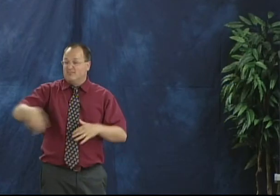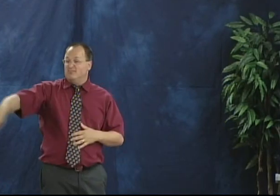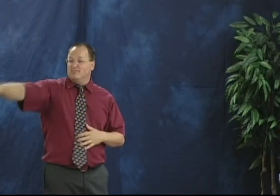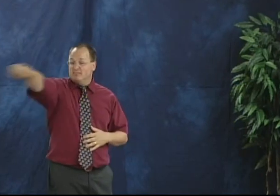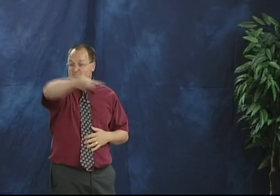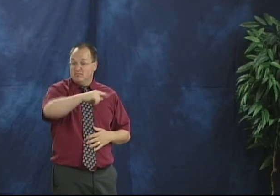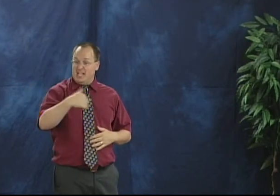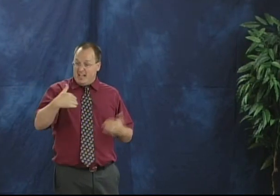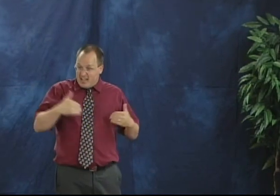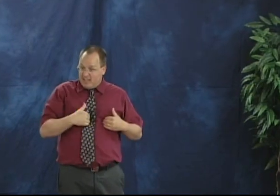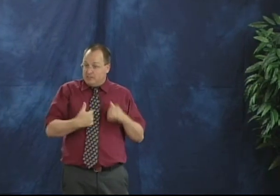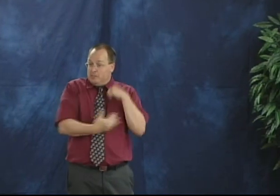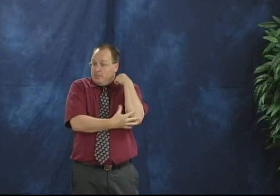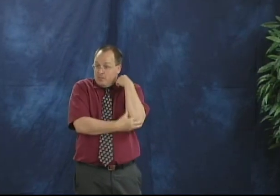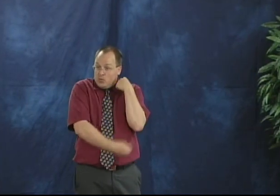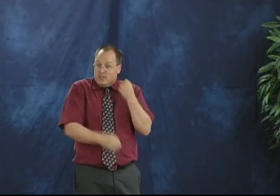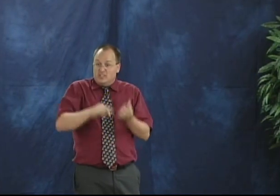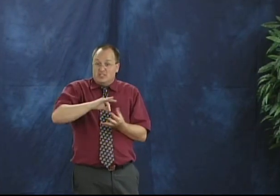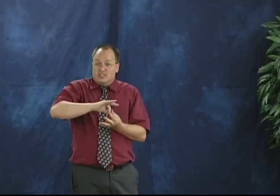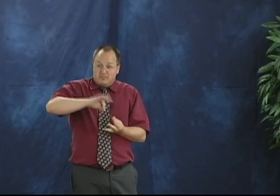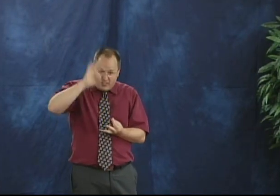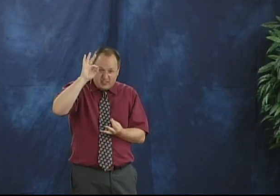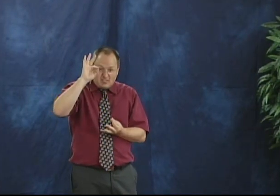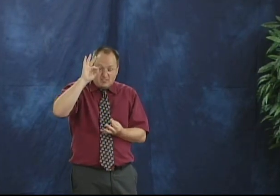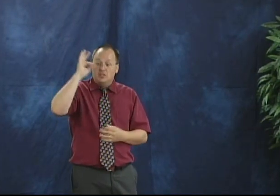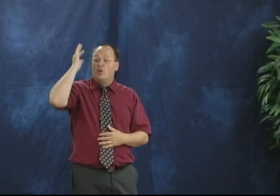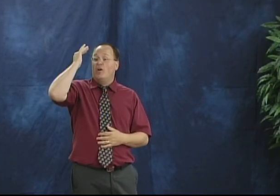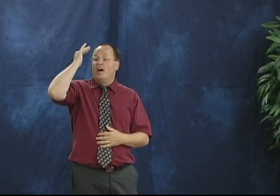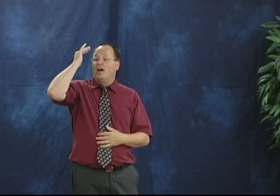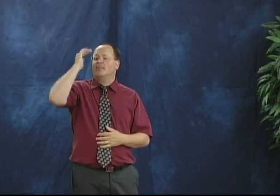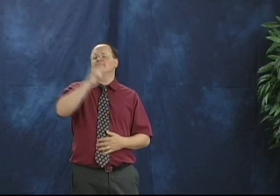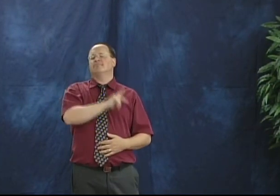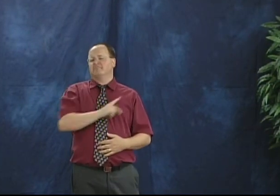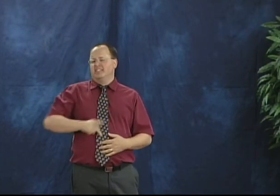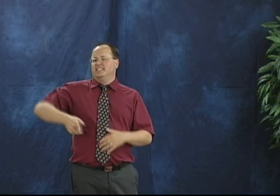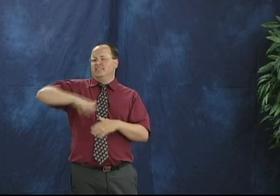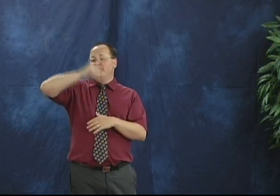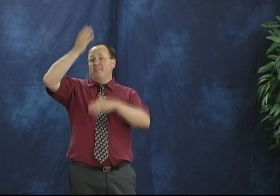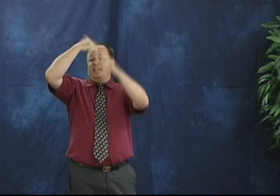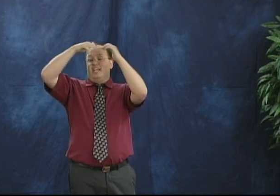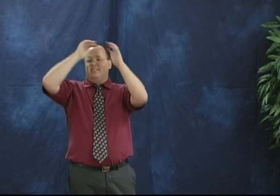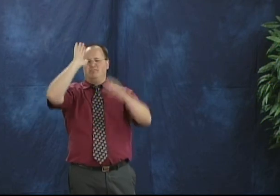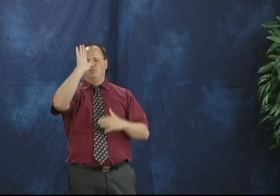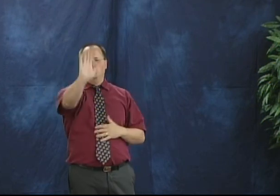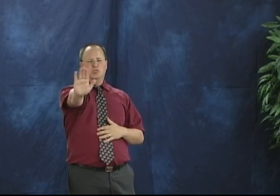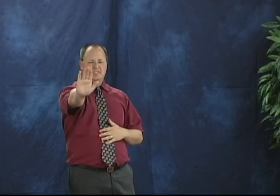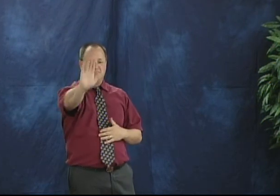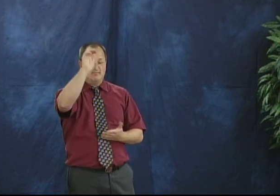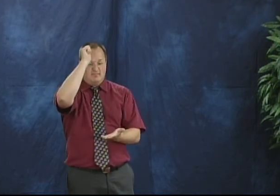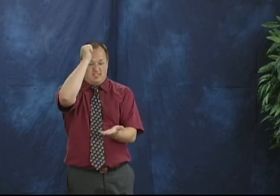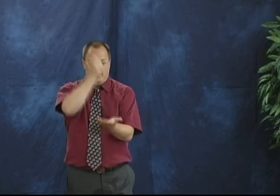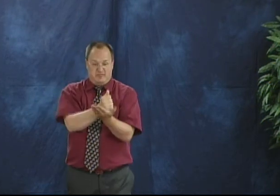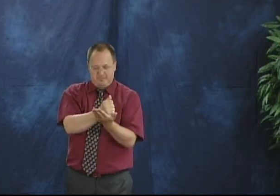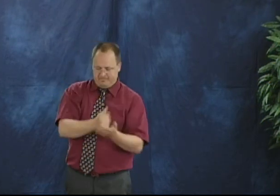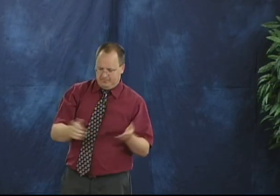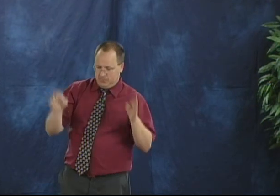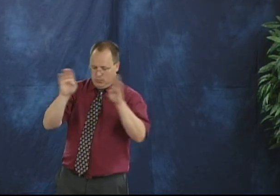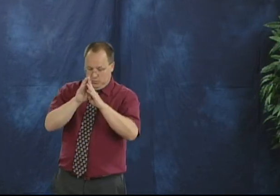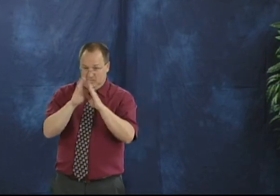Blessed are the poor in spirit, for theirs is the kingdom of heaven. Amen.